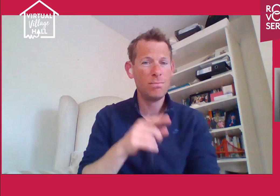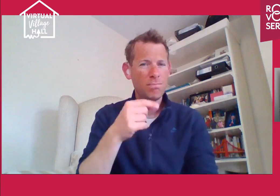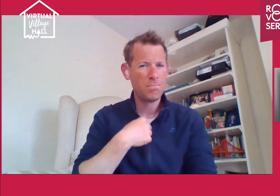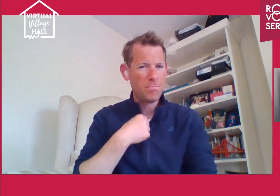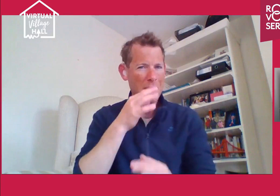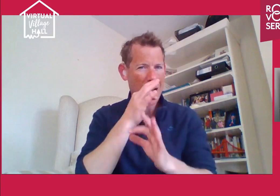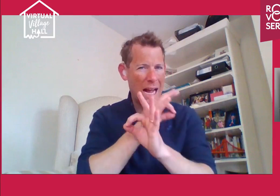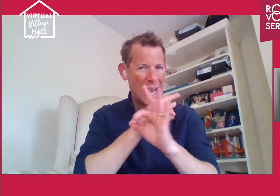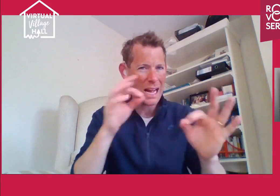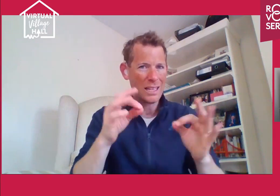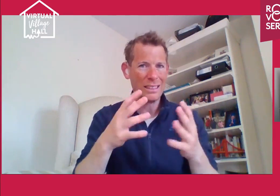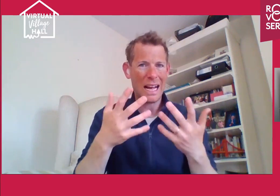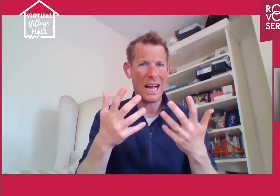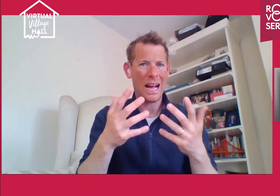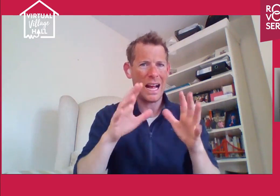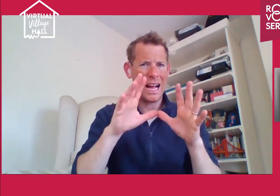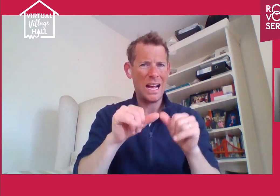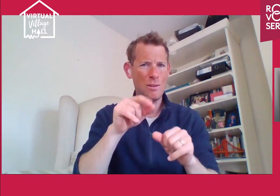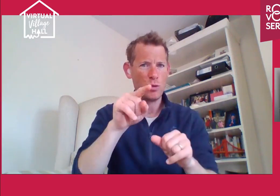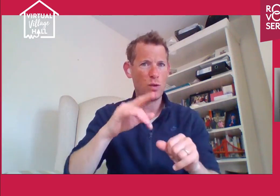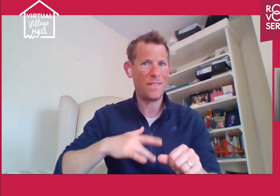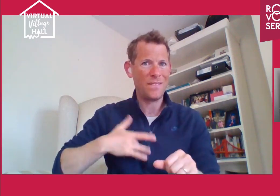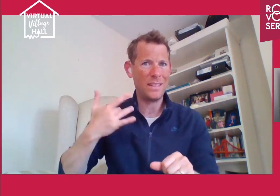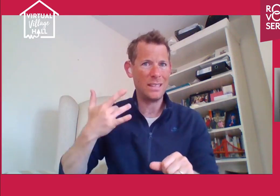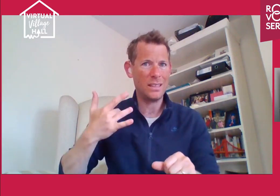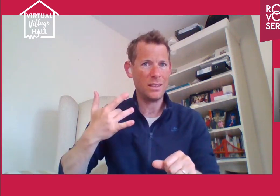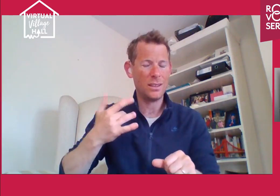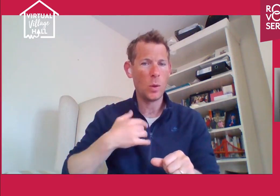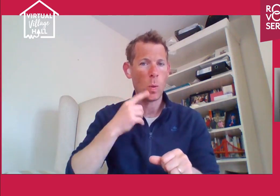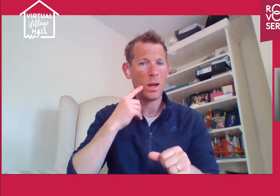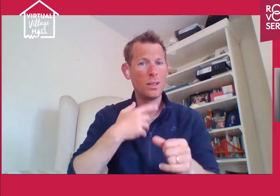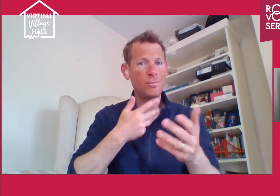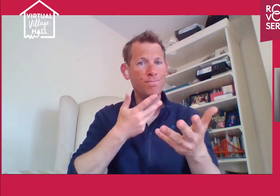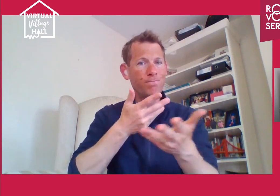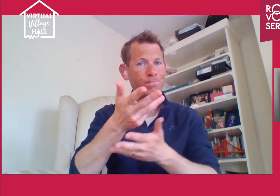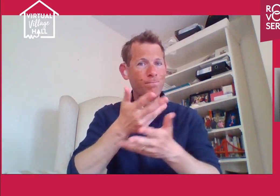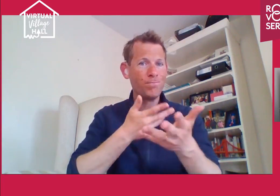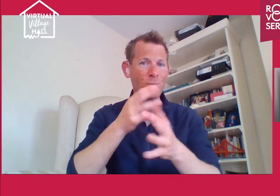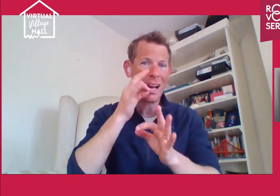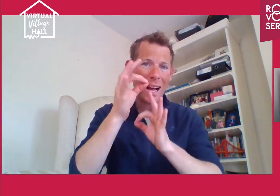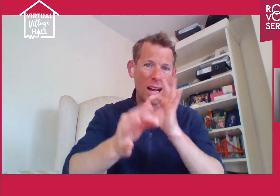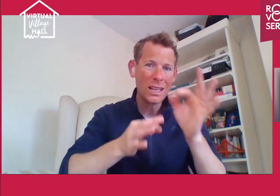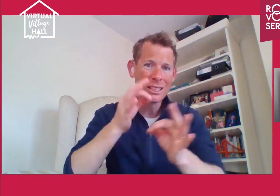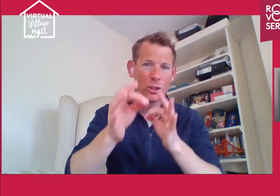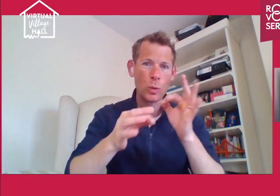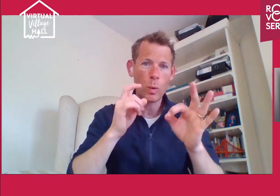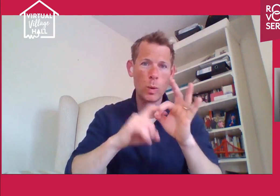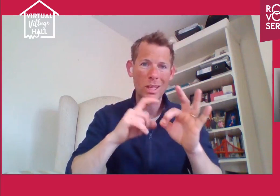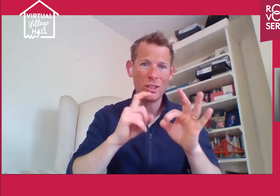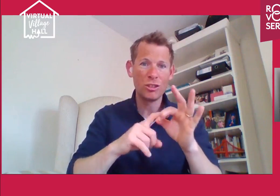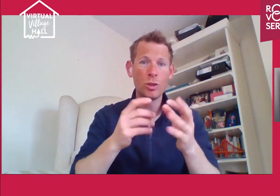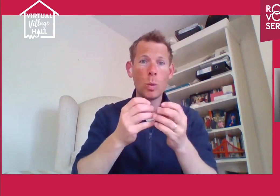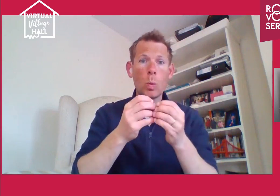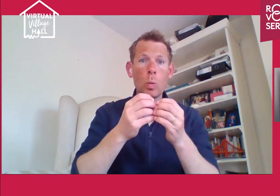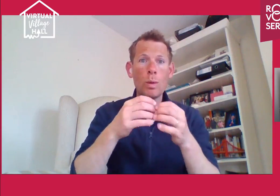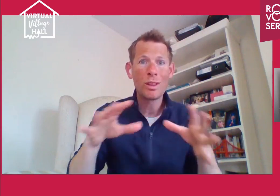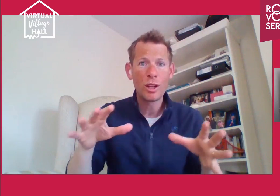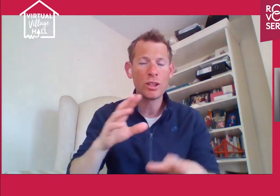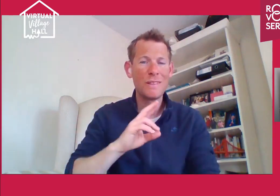Okay, so I've got the voiceover back. And I just want to ask, how did you feel about that? How did it feel having the conversation with